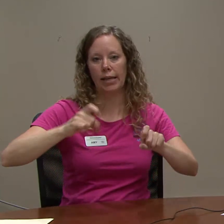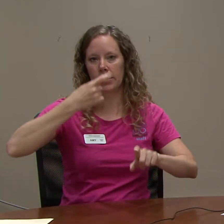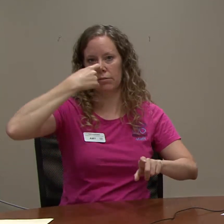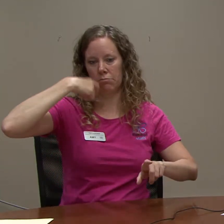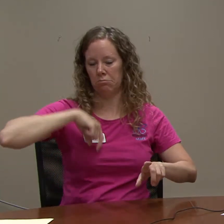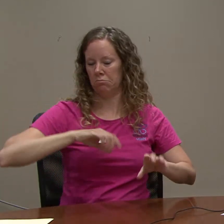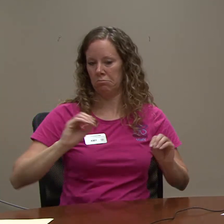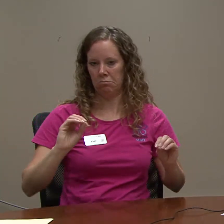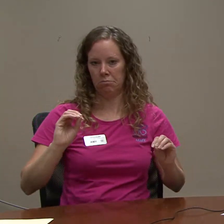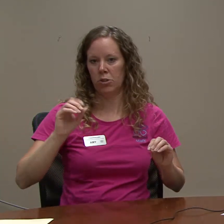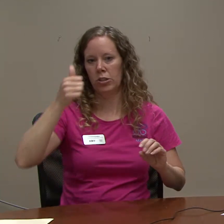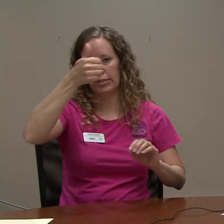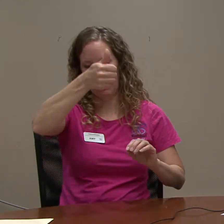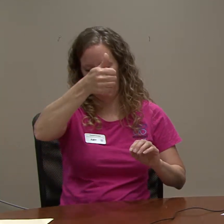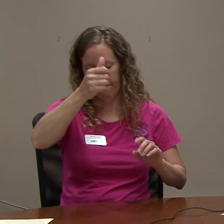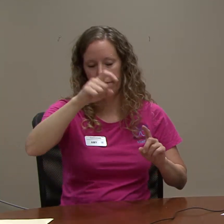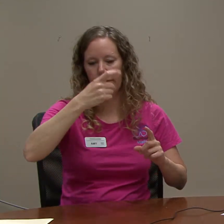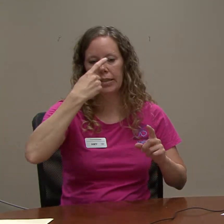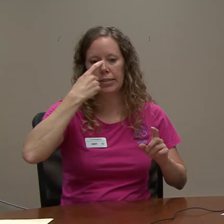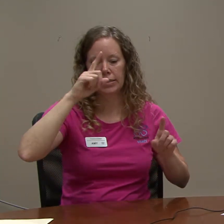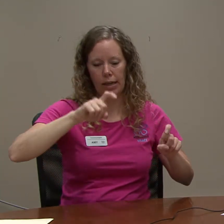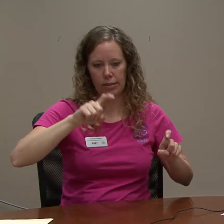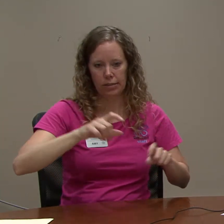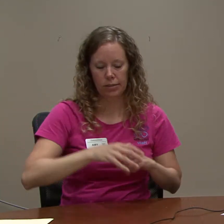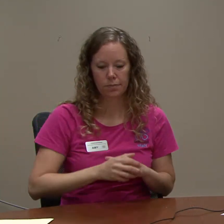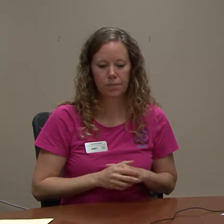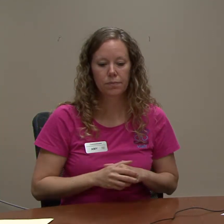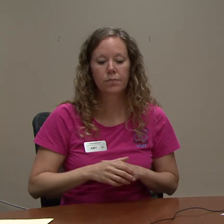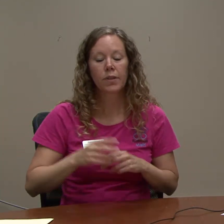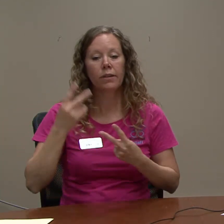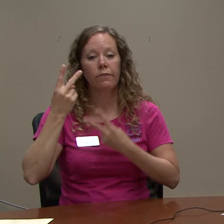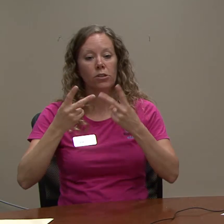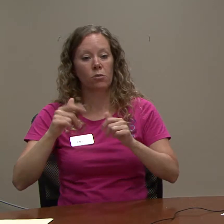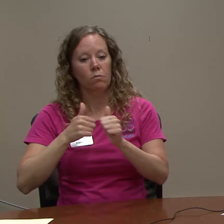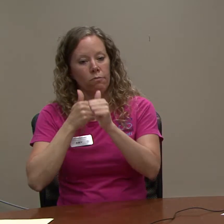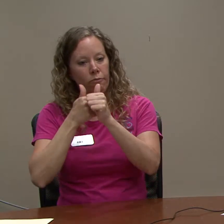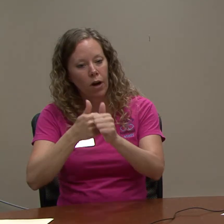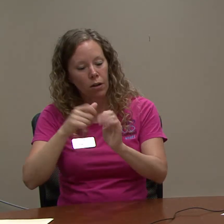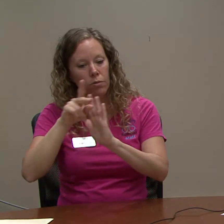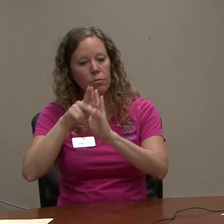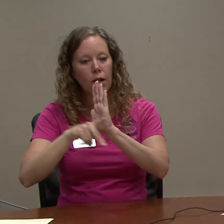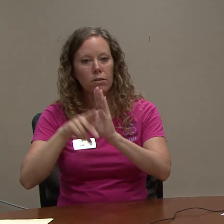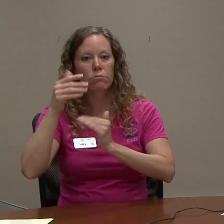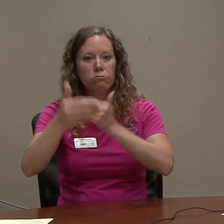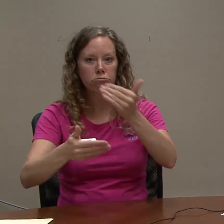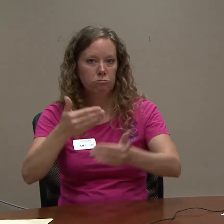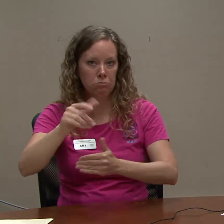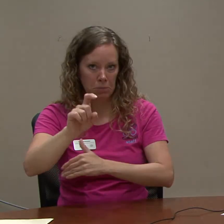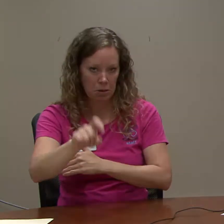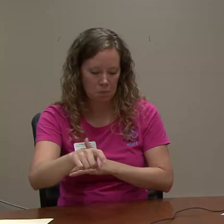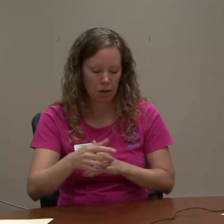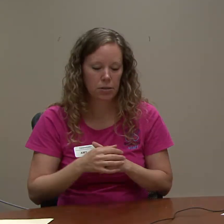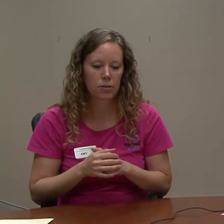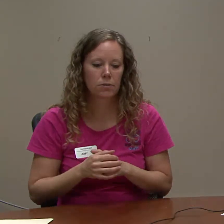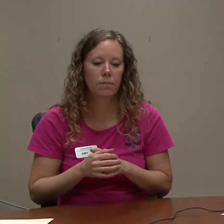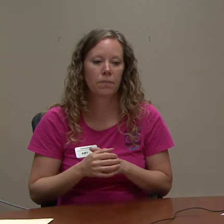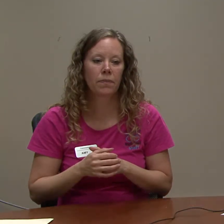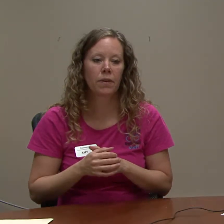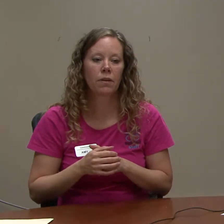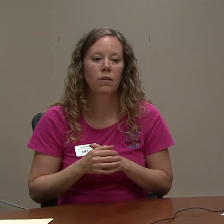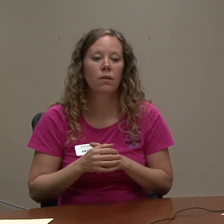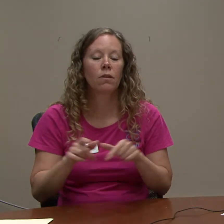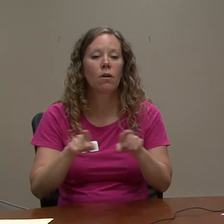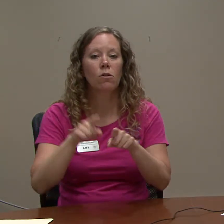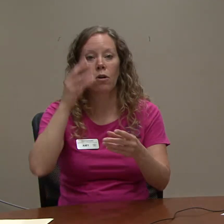to comply with our infection prevention and control protocols and practices as the home as directed, and the